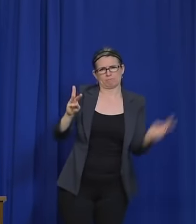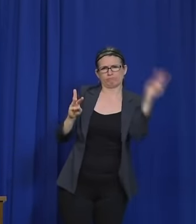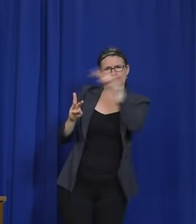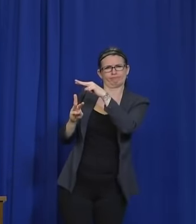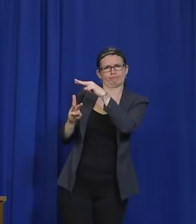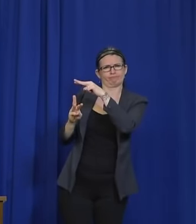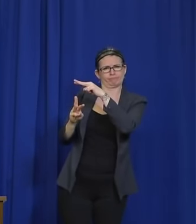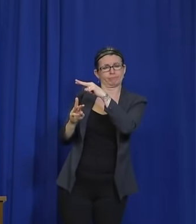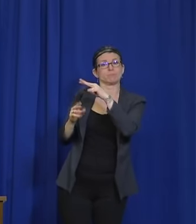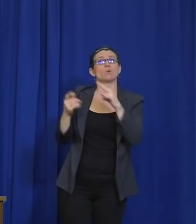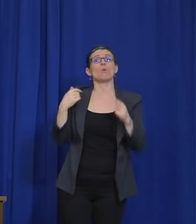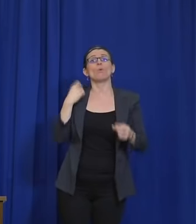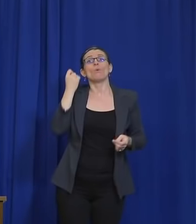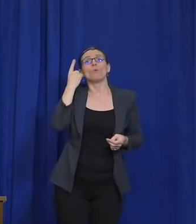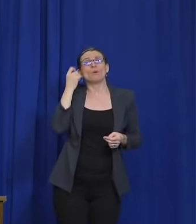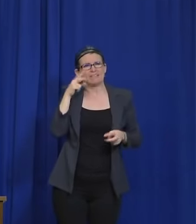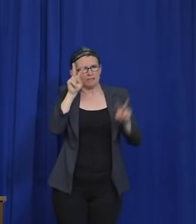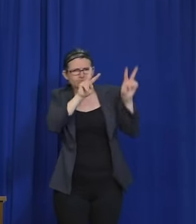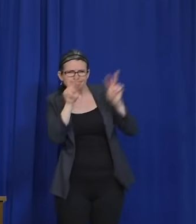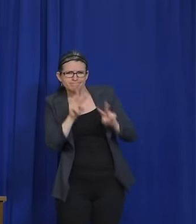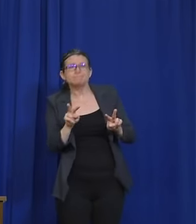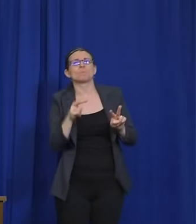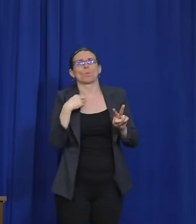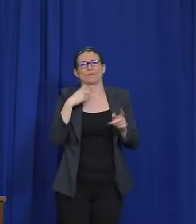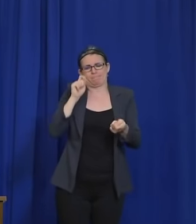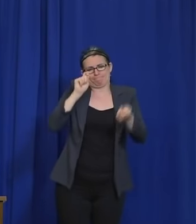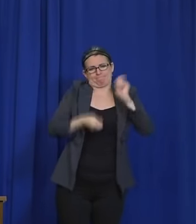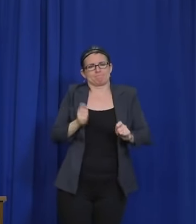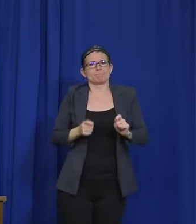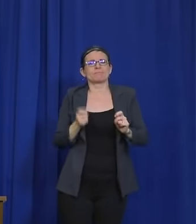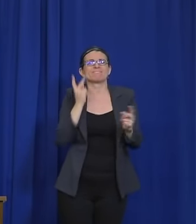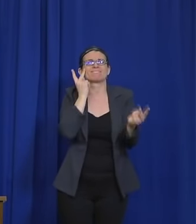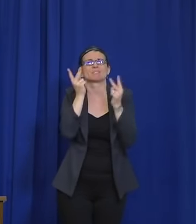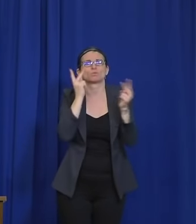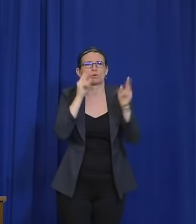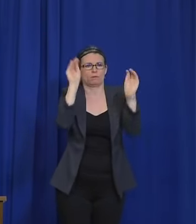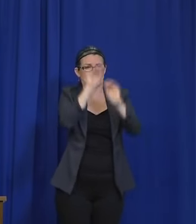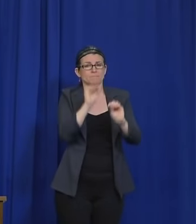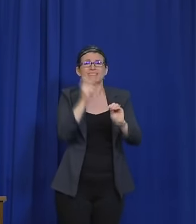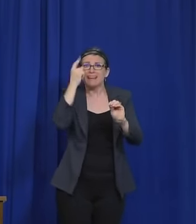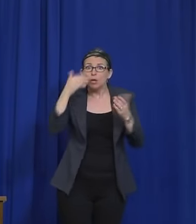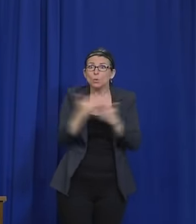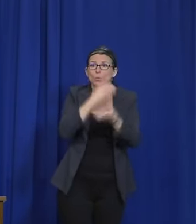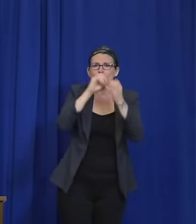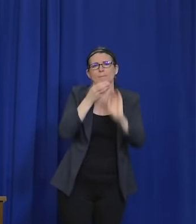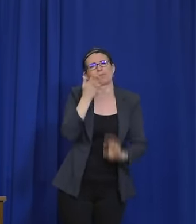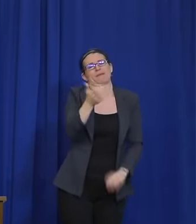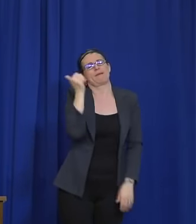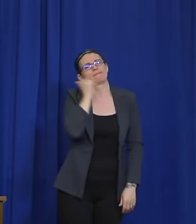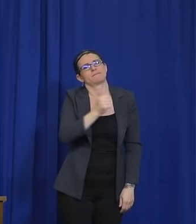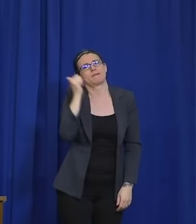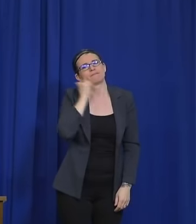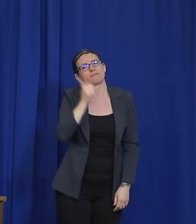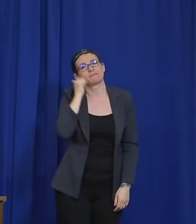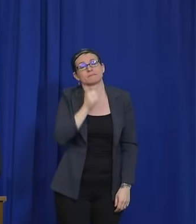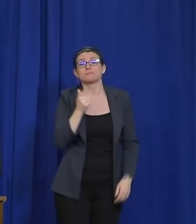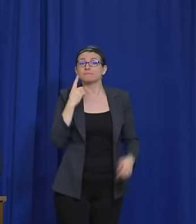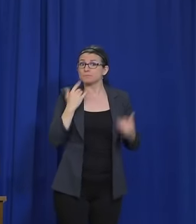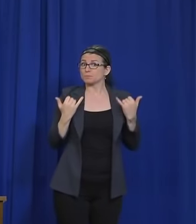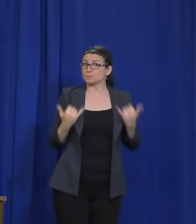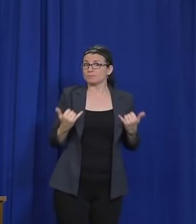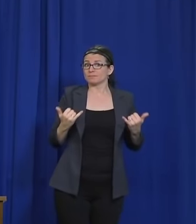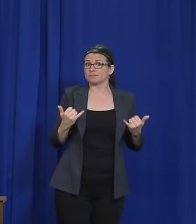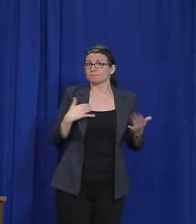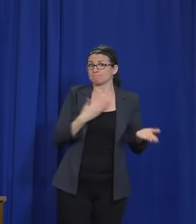Maine public knows what's going on COVID-19 in the state of Maine. So with that, we'll turn to questions, with the